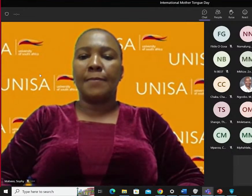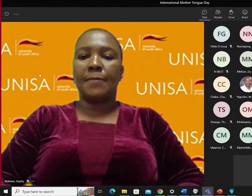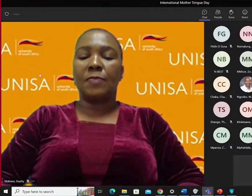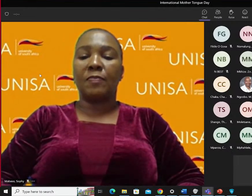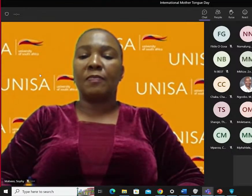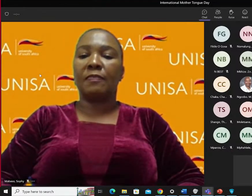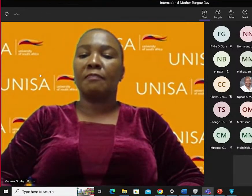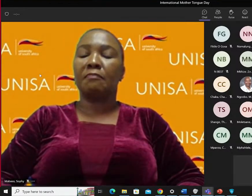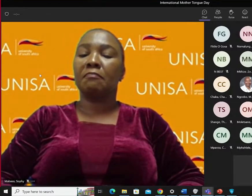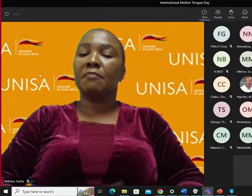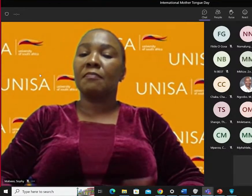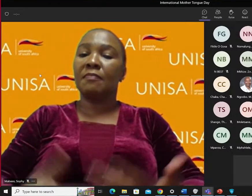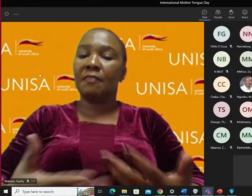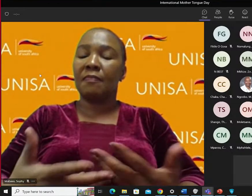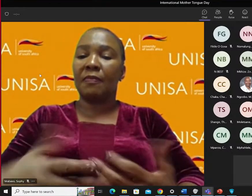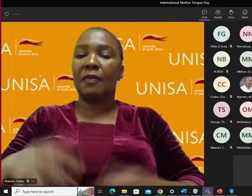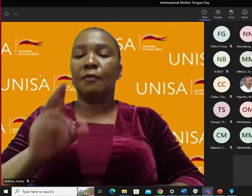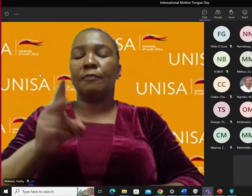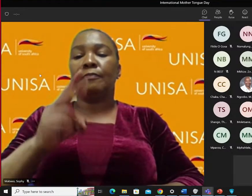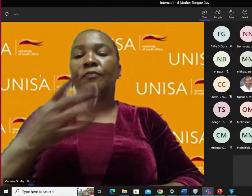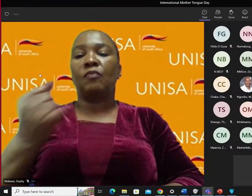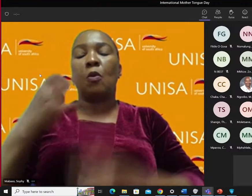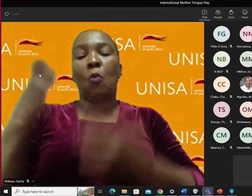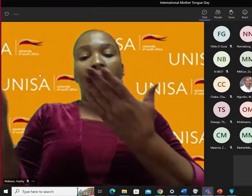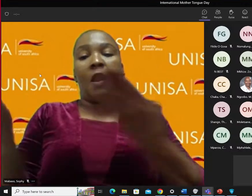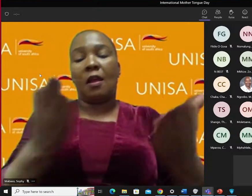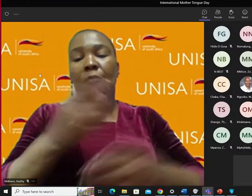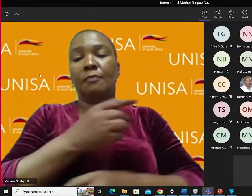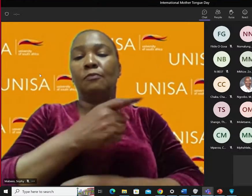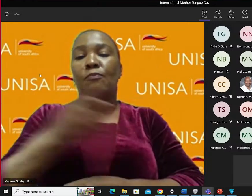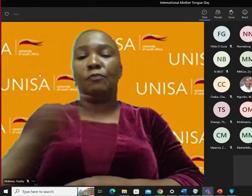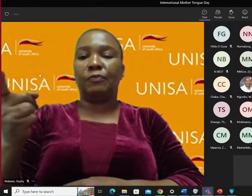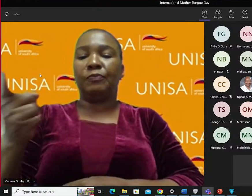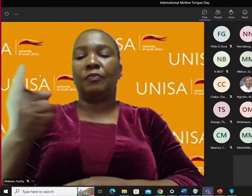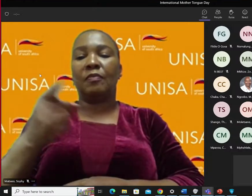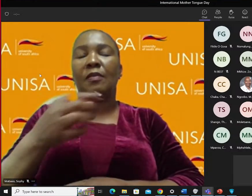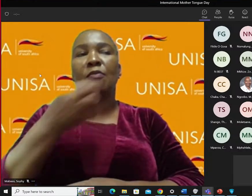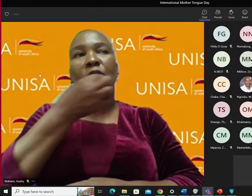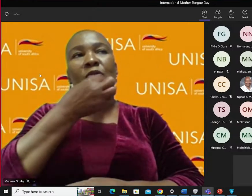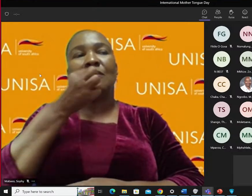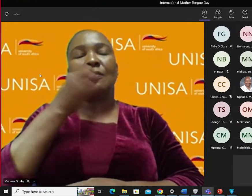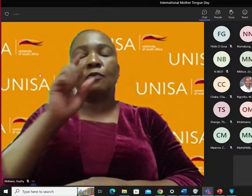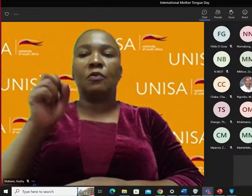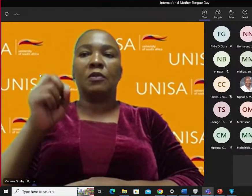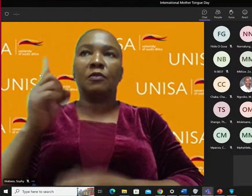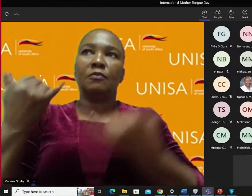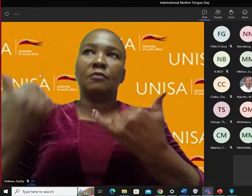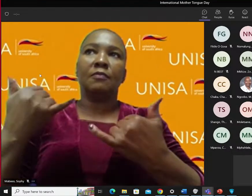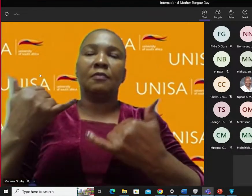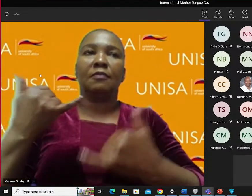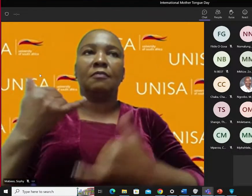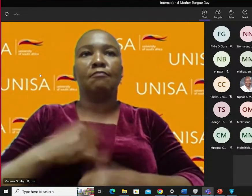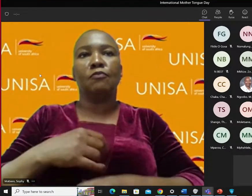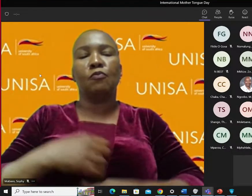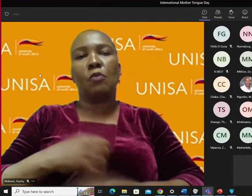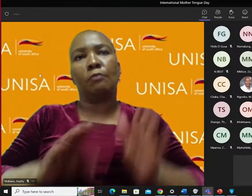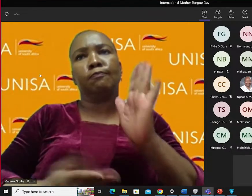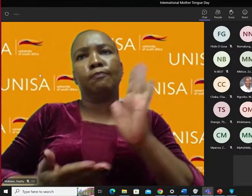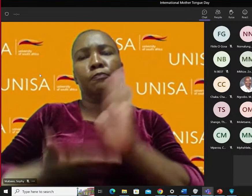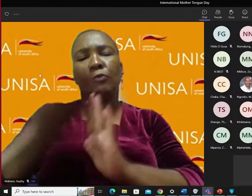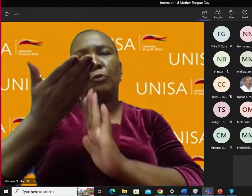Then again, to welcome you, let me say today we are promoting